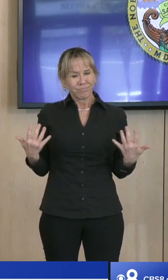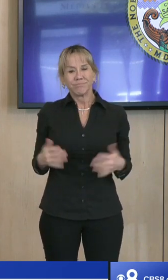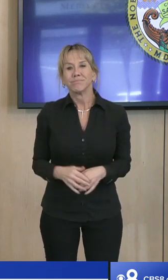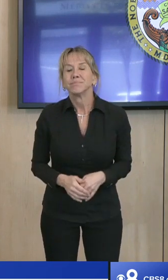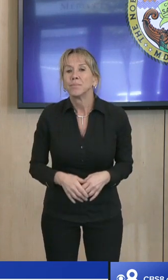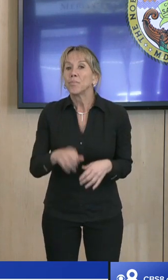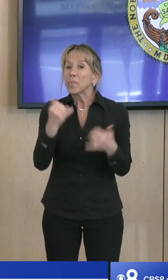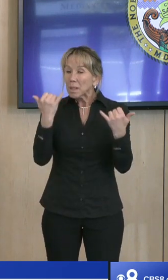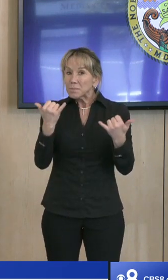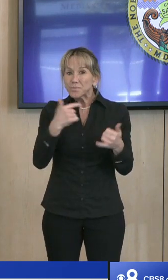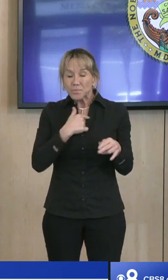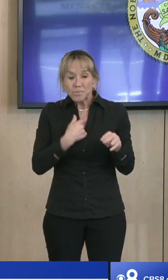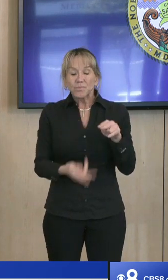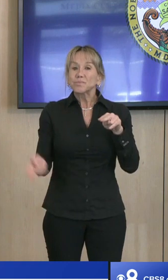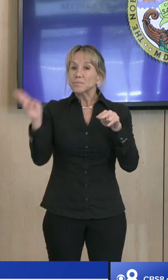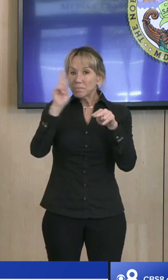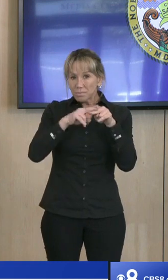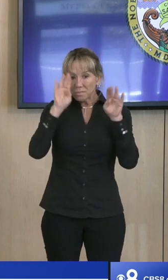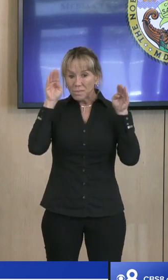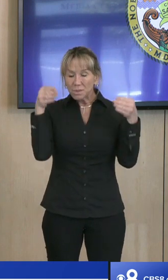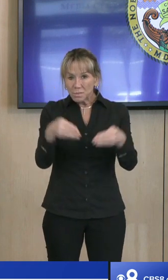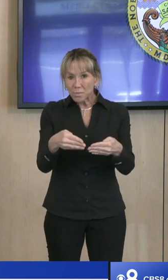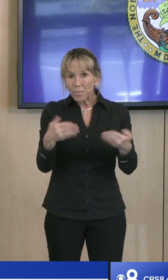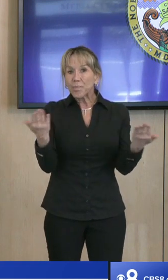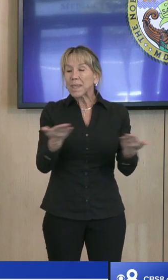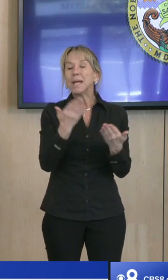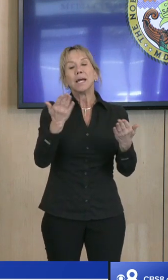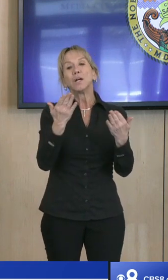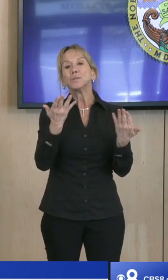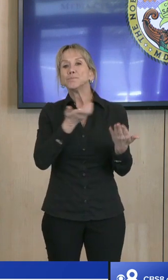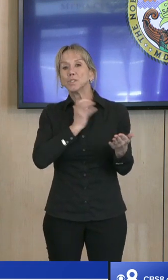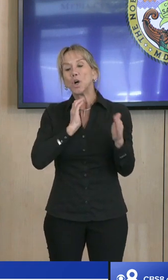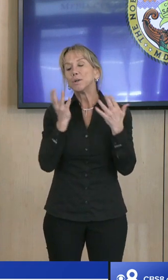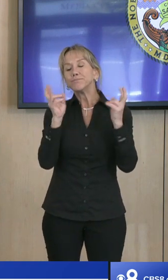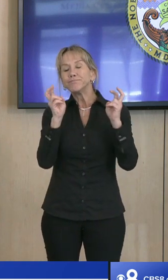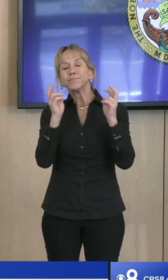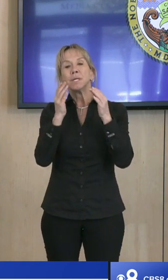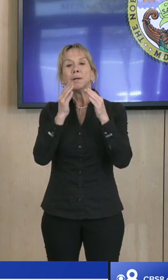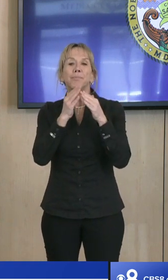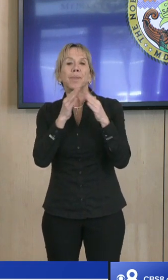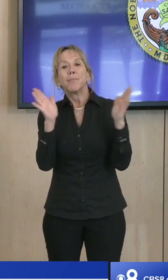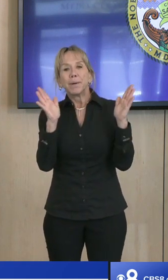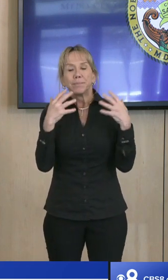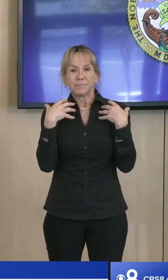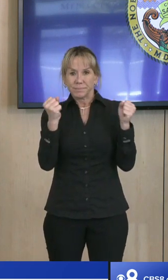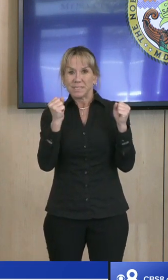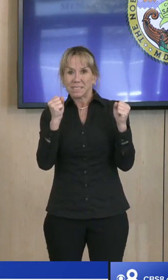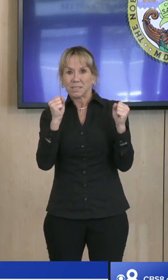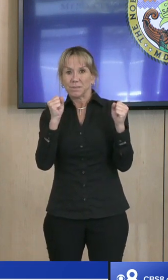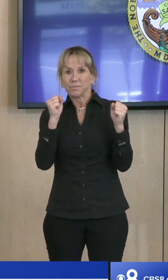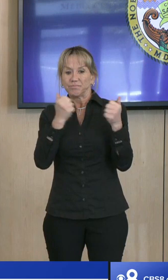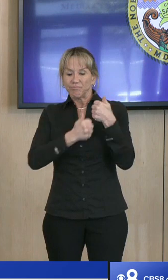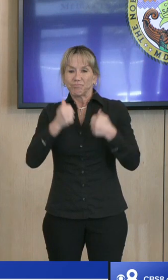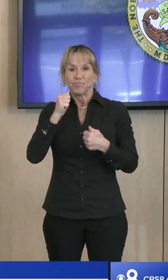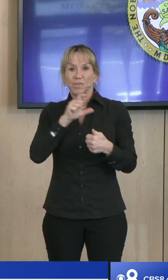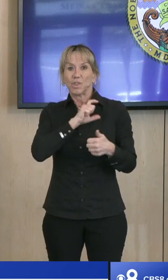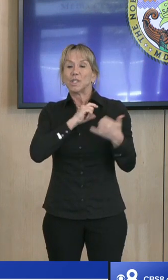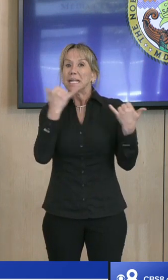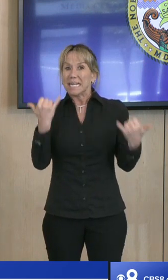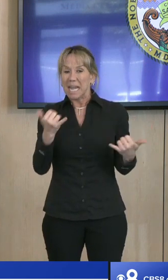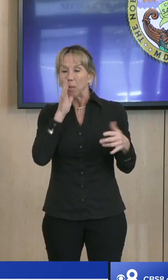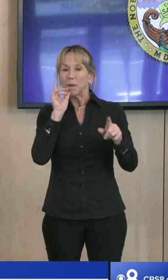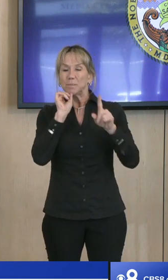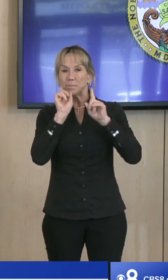of increased action and focus, today our public health officer is amending several public health orders. Effective midnight